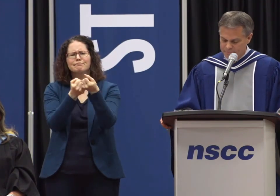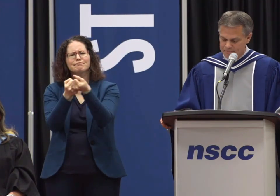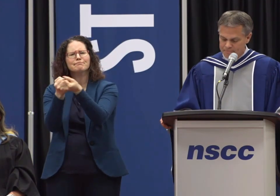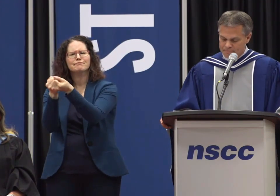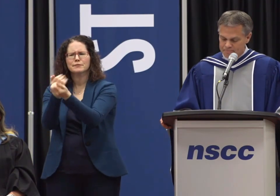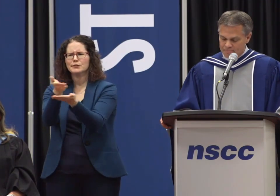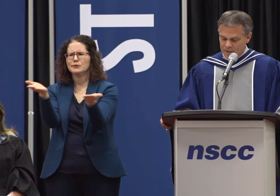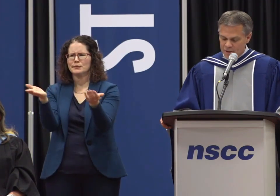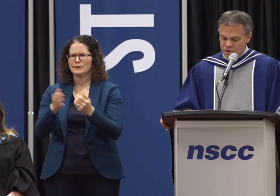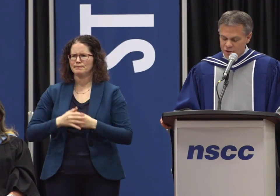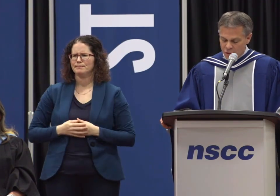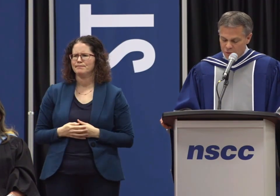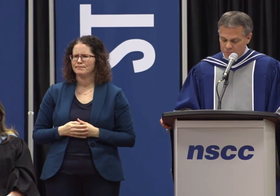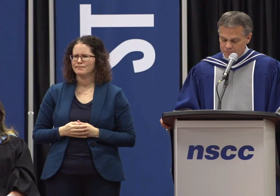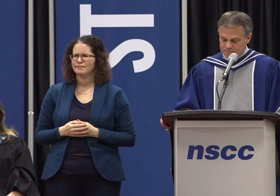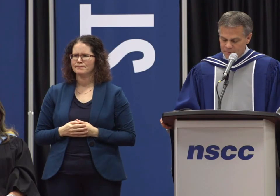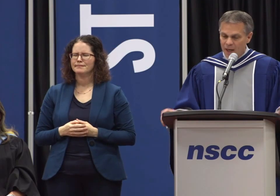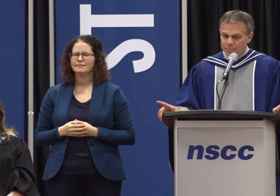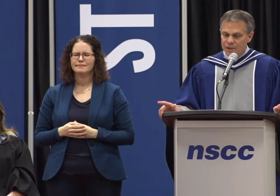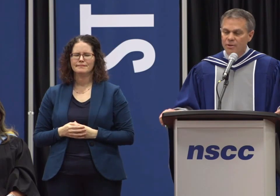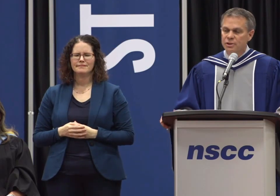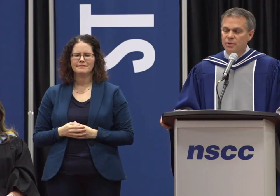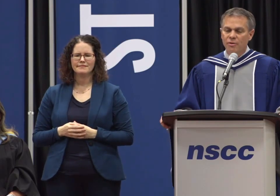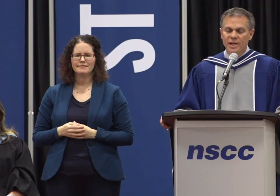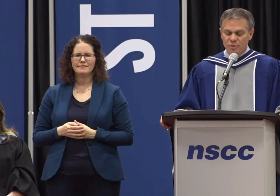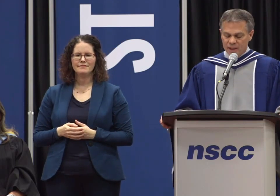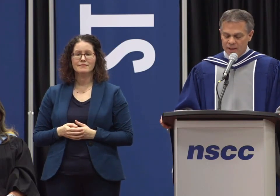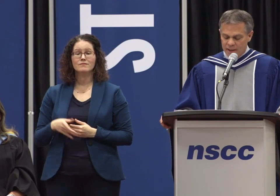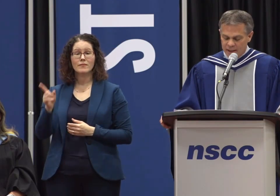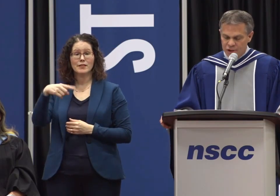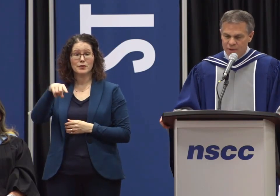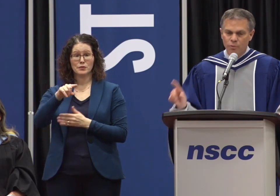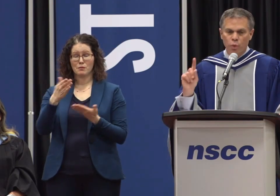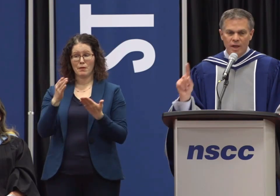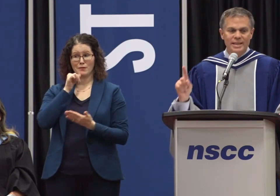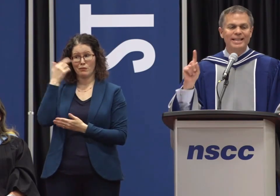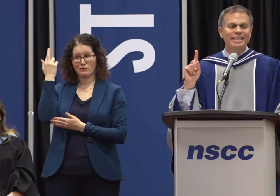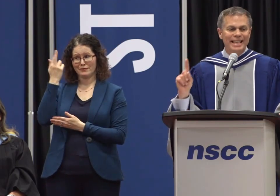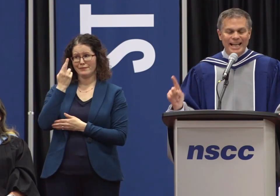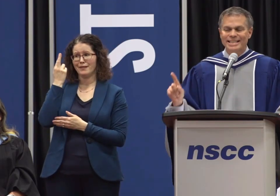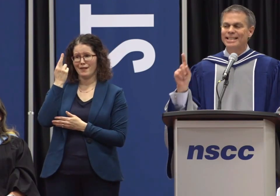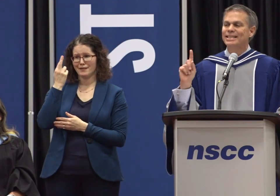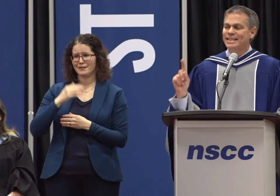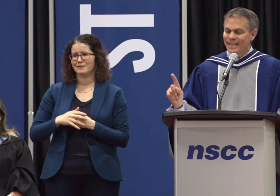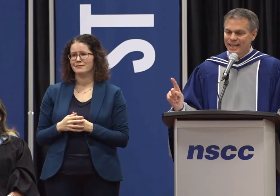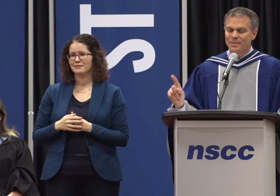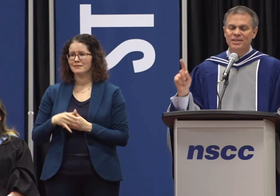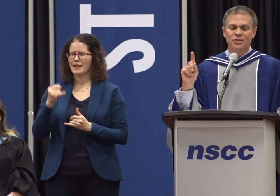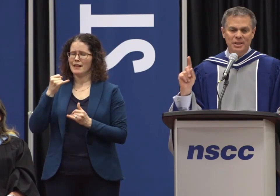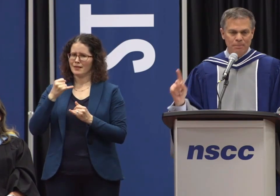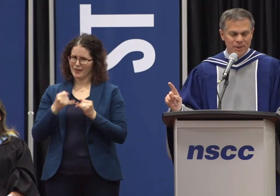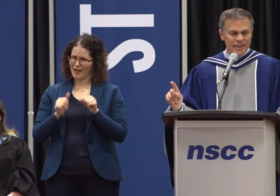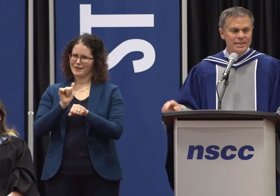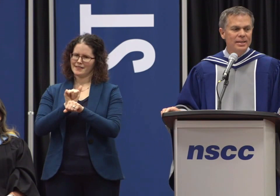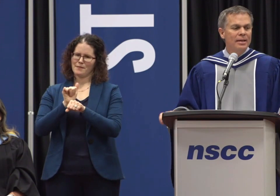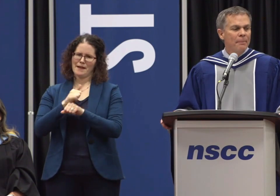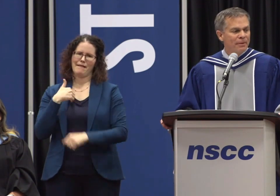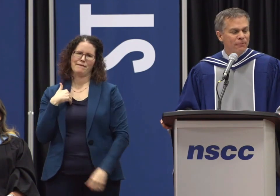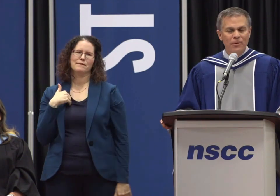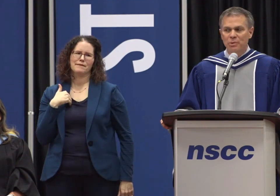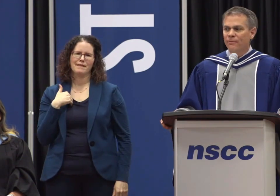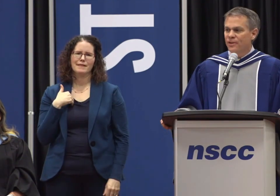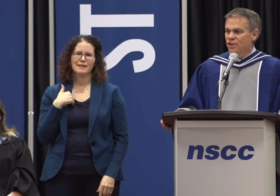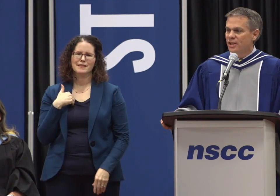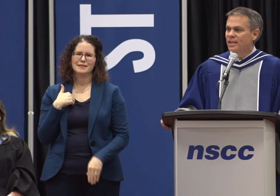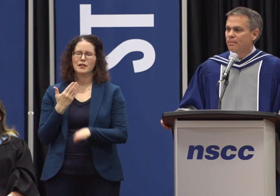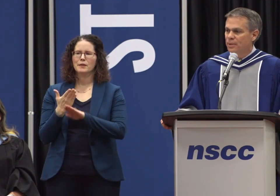NSCC. So, unbeknownst to our graduating class, you have one last assignment to complete